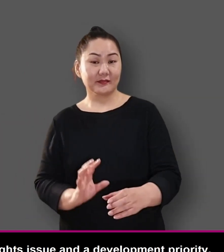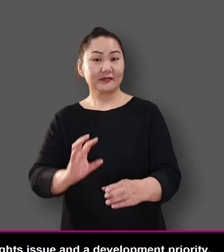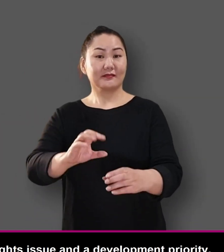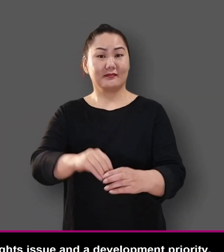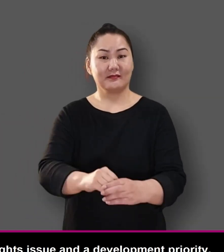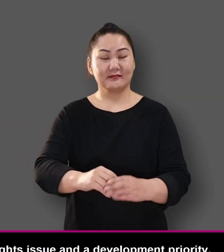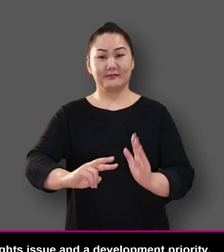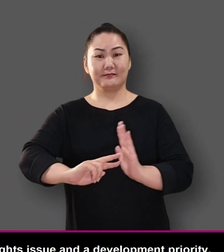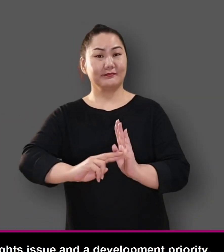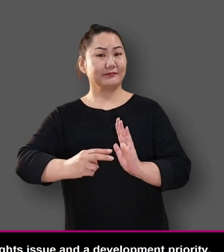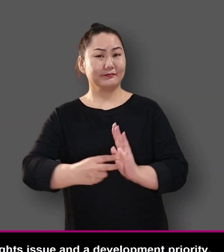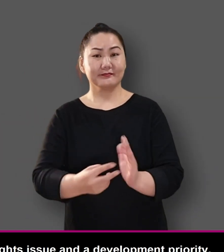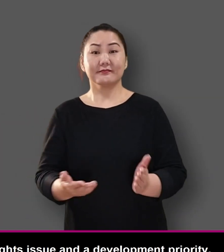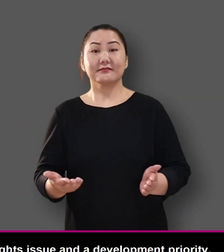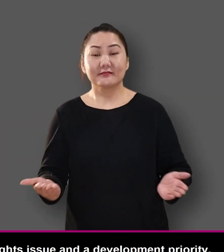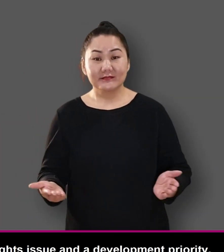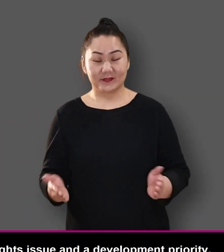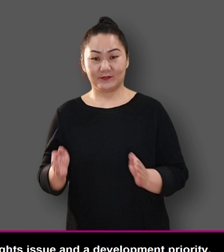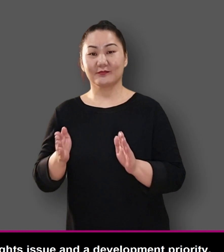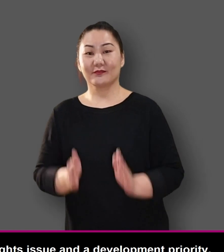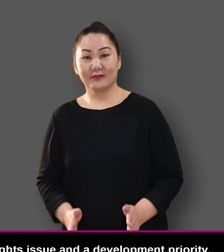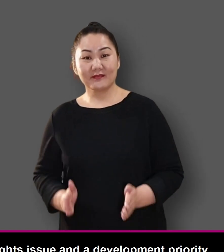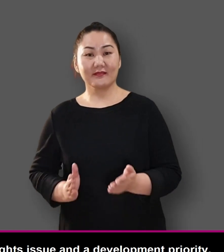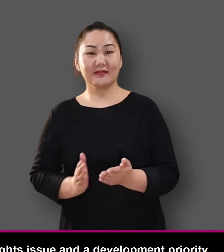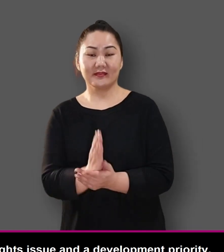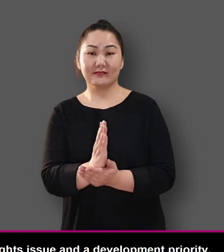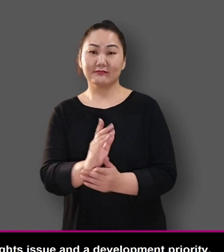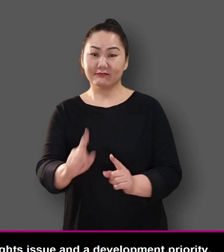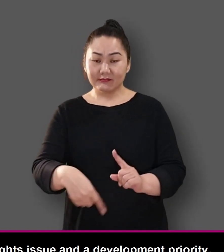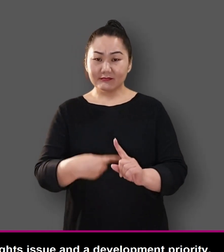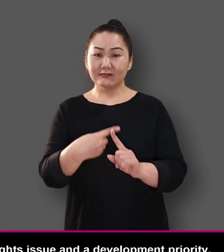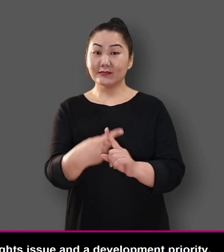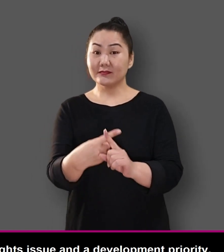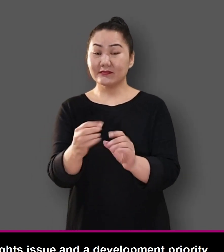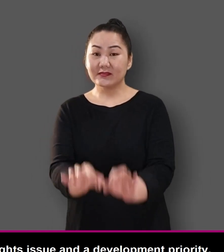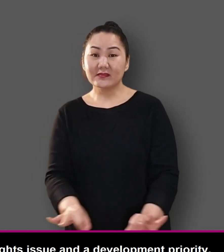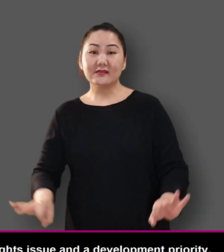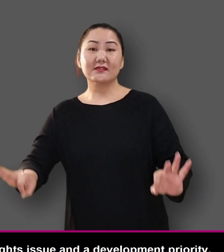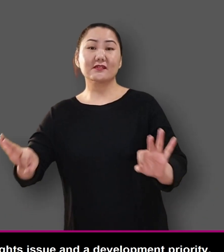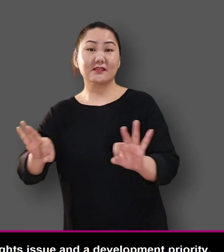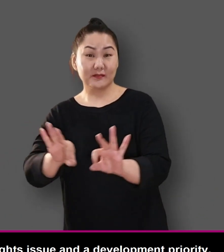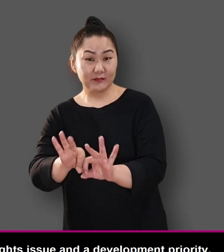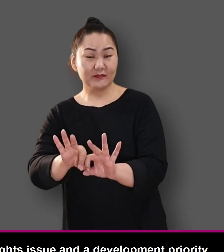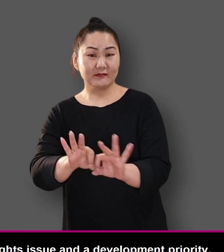Disability inclusion is a human rights issue and a development priority.